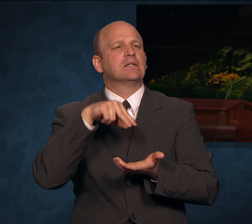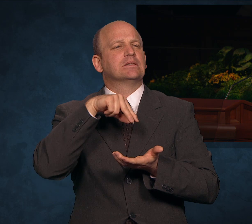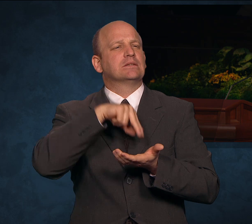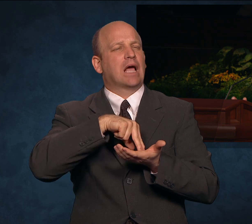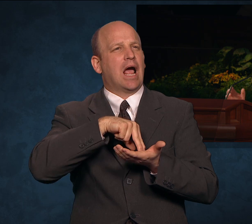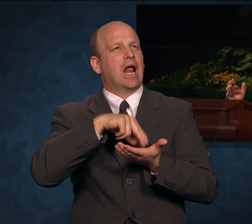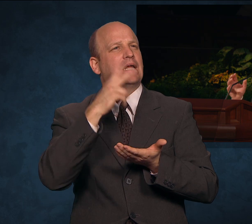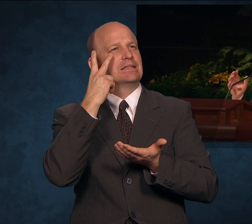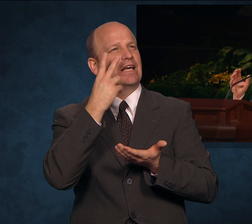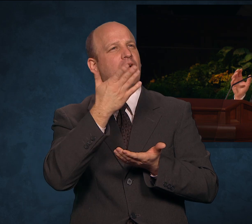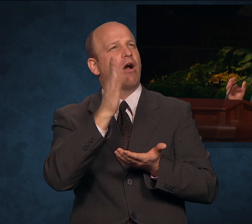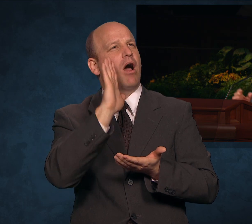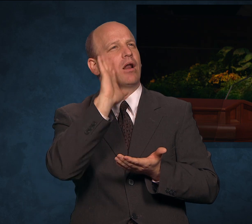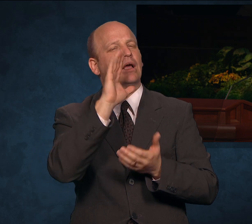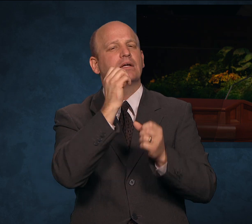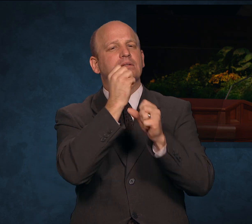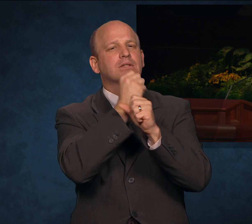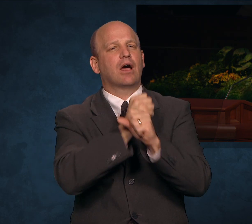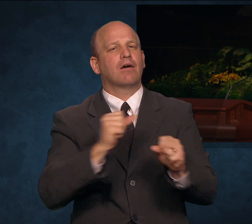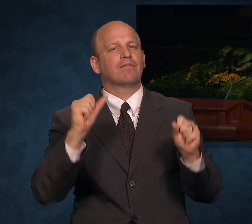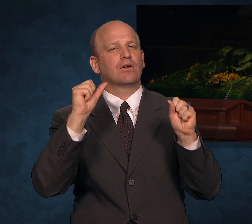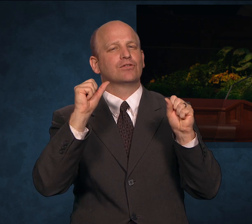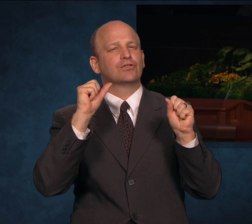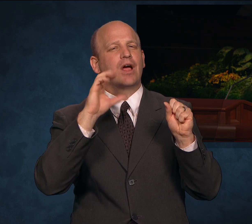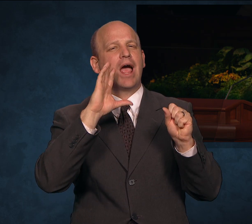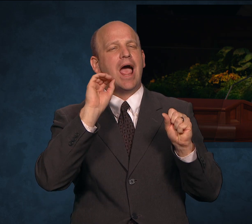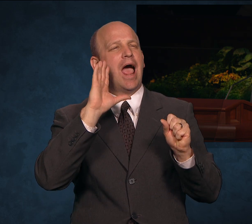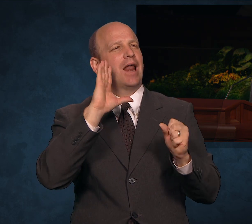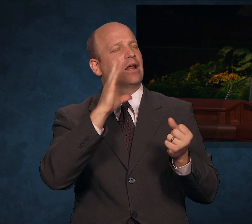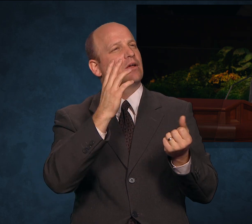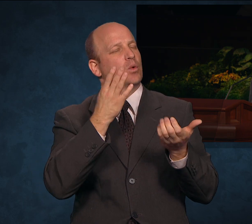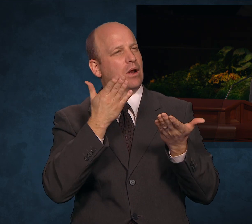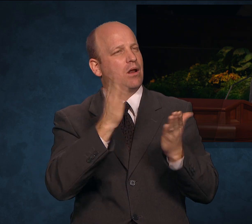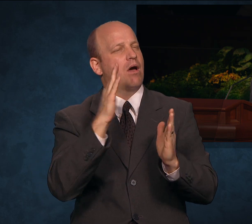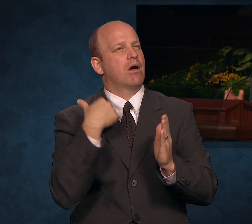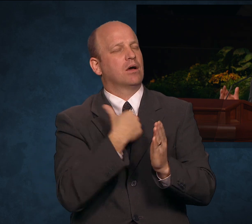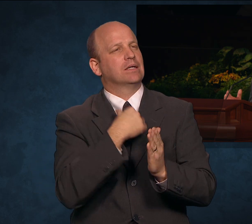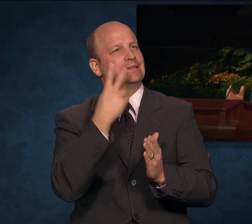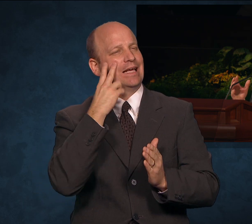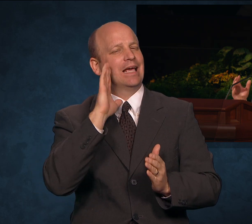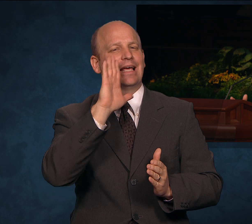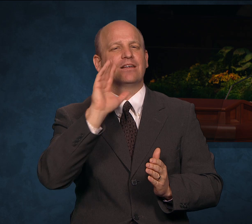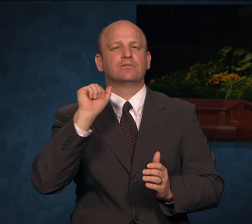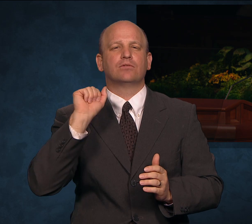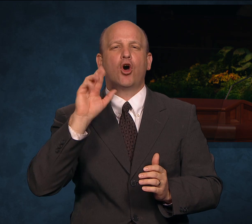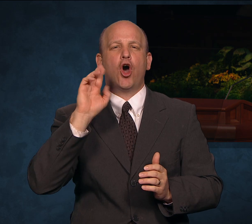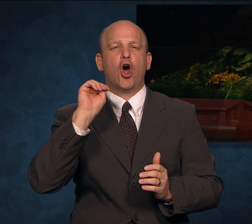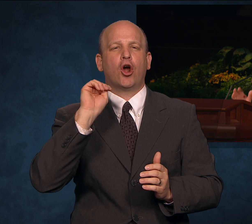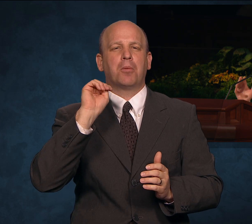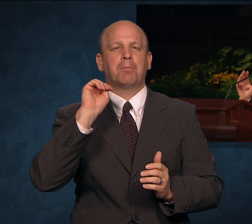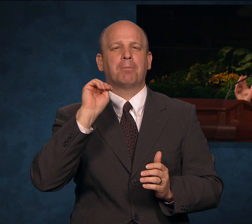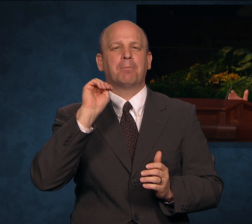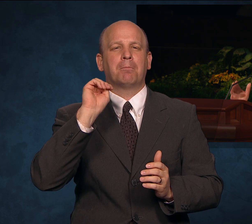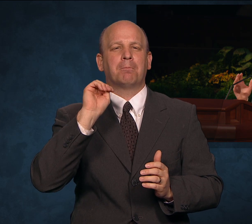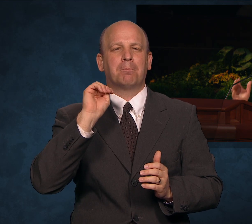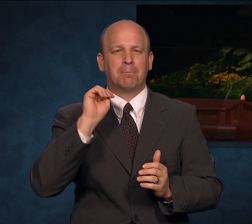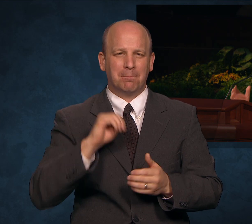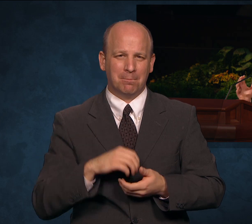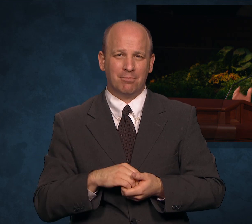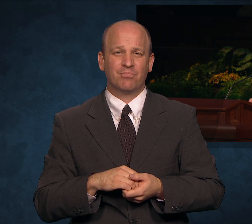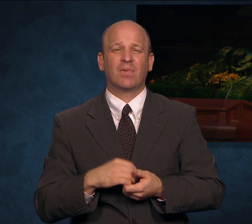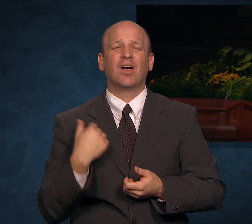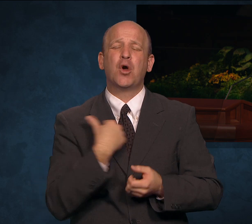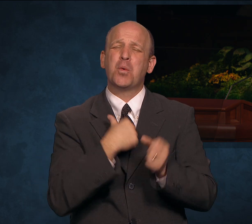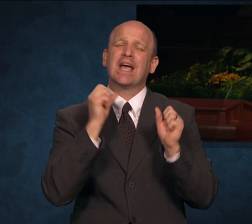God and for his arm to be revealed we can choose to be grateful no